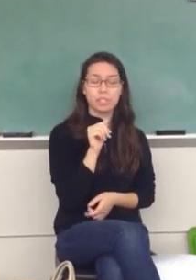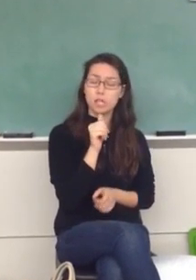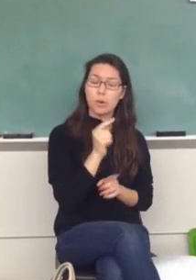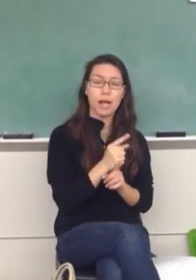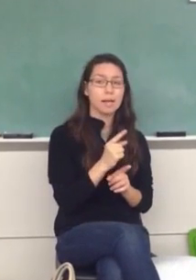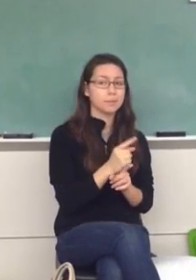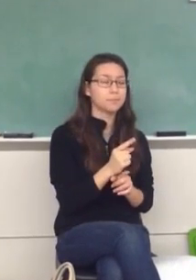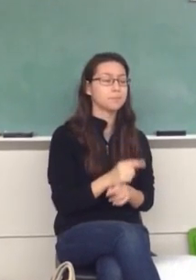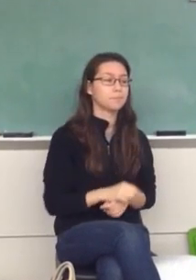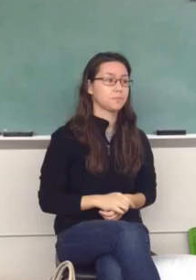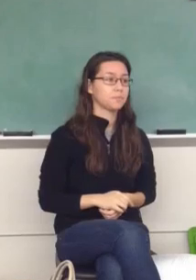Is it the